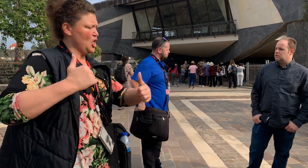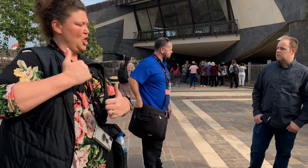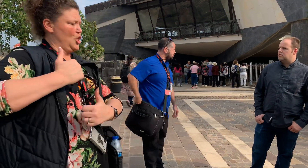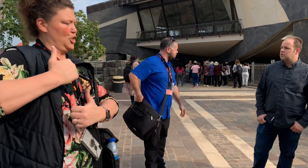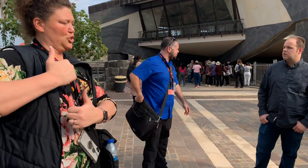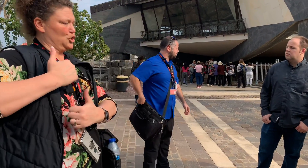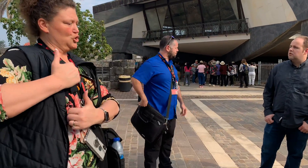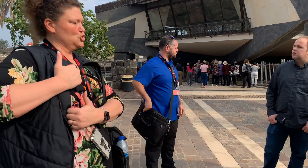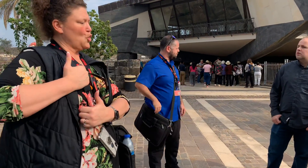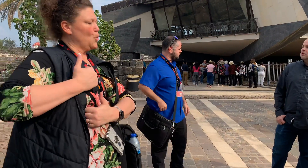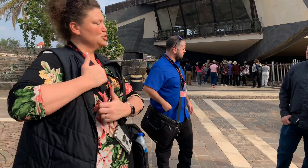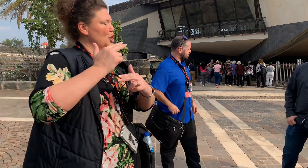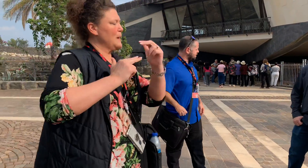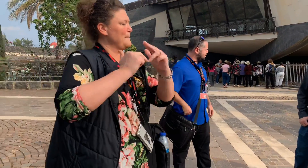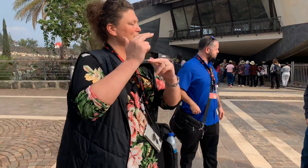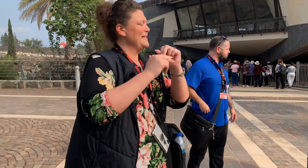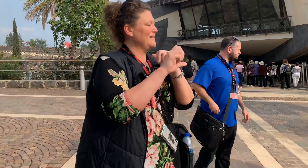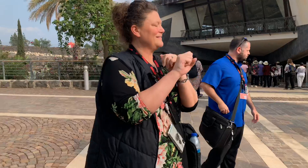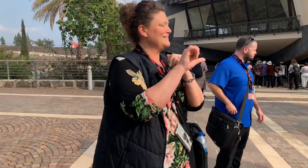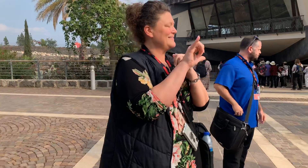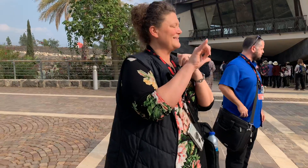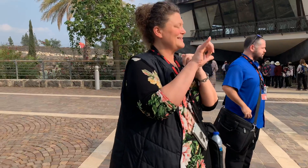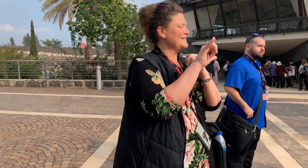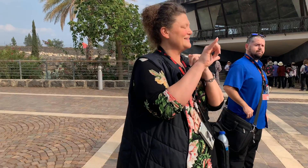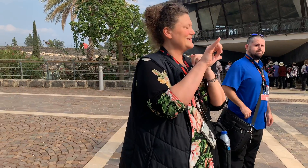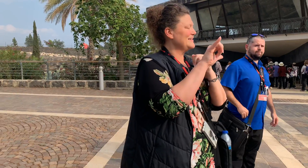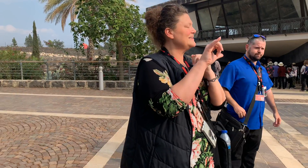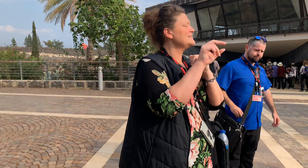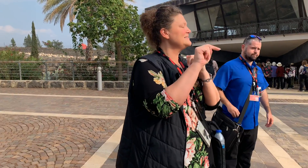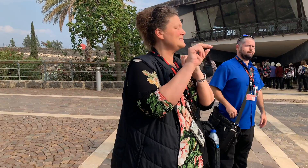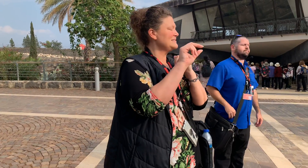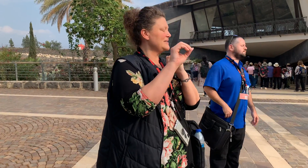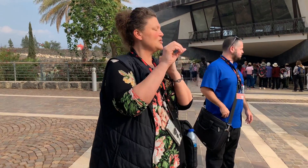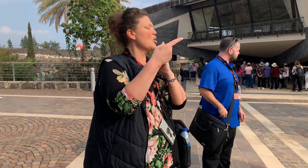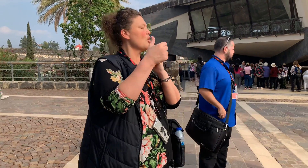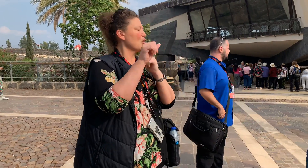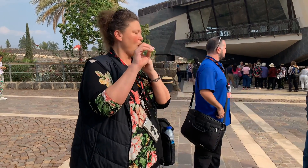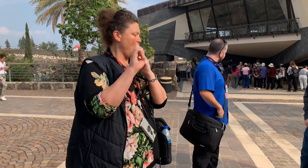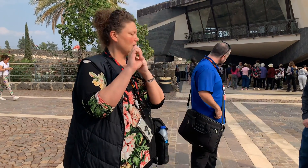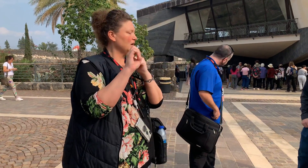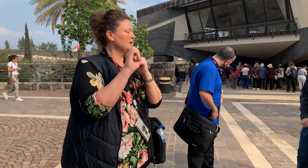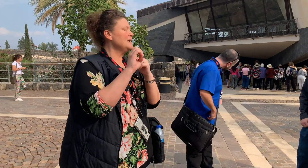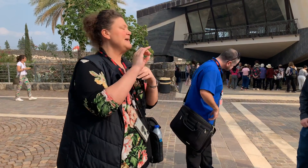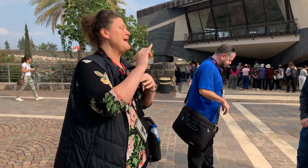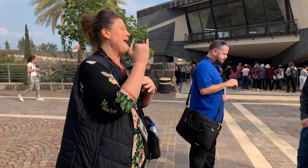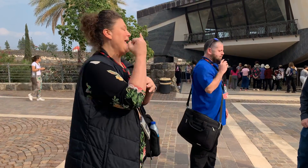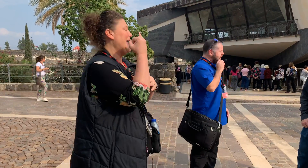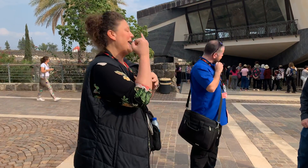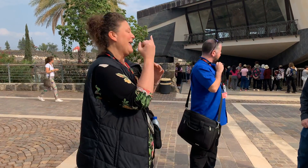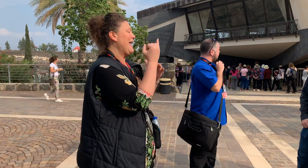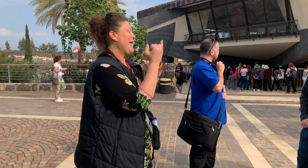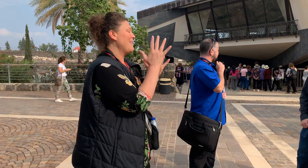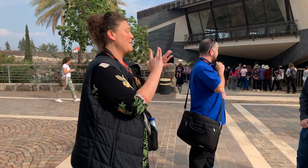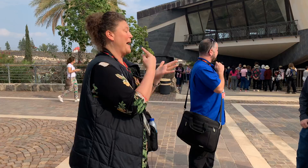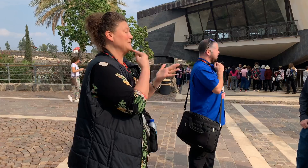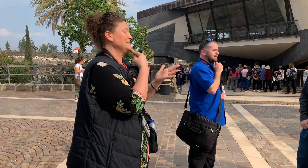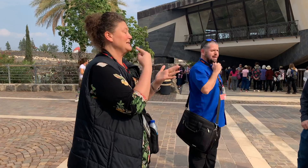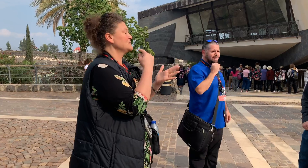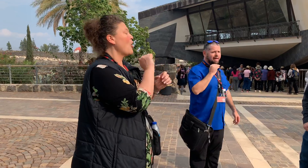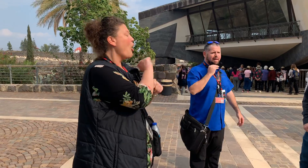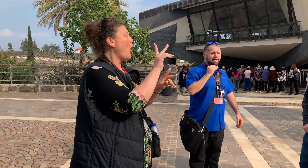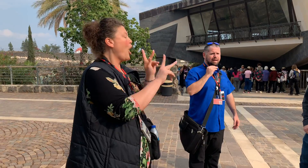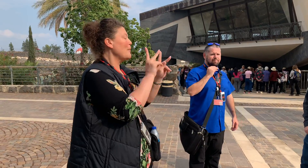blesses my people shall be blessed, whoever curses my people. I think based on that principle. Thank you very much.